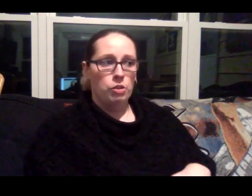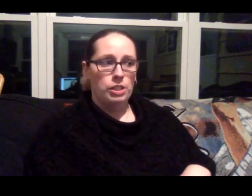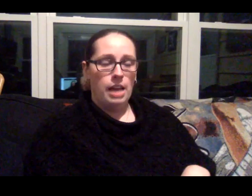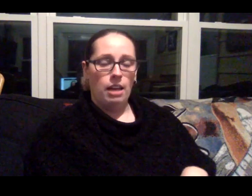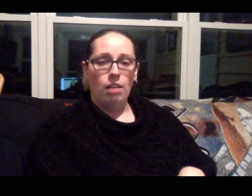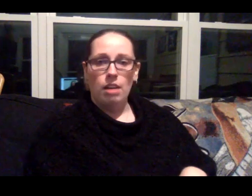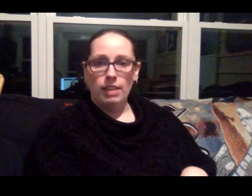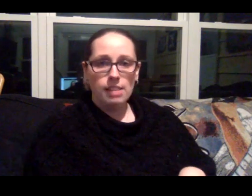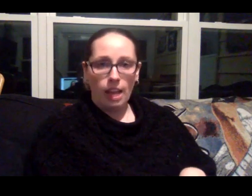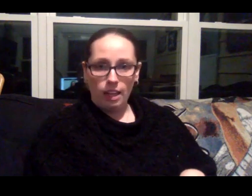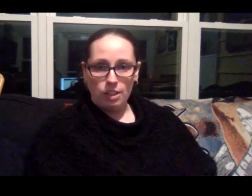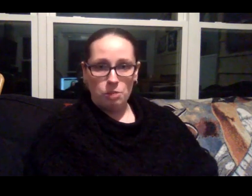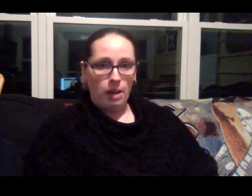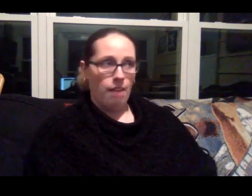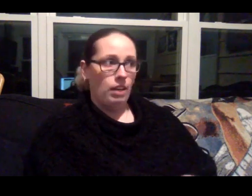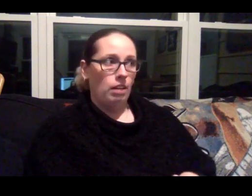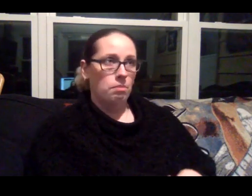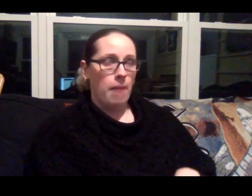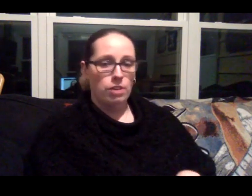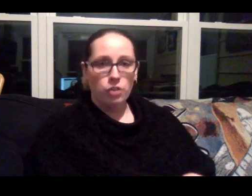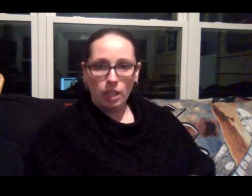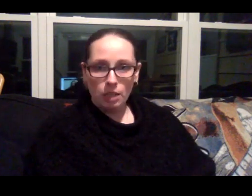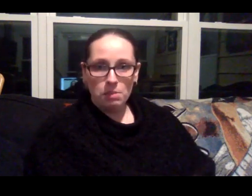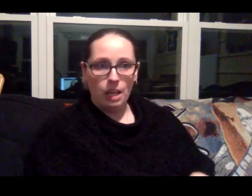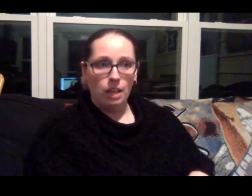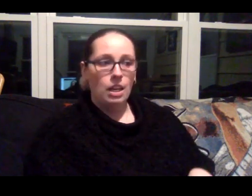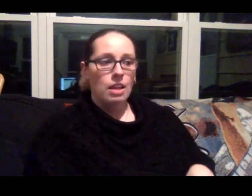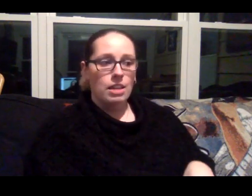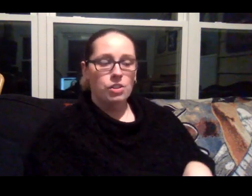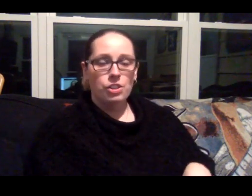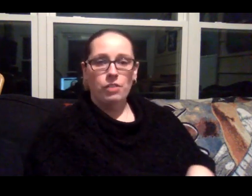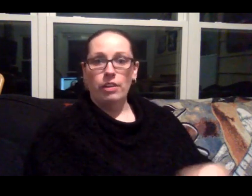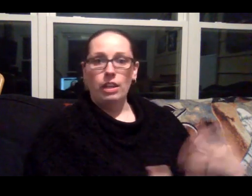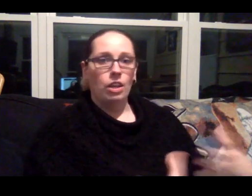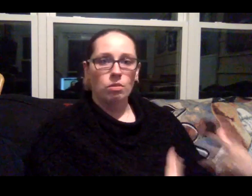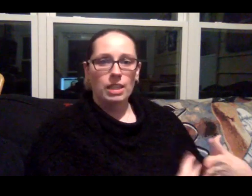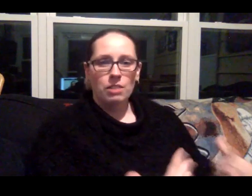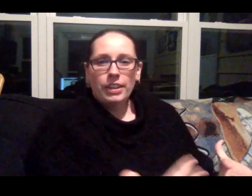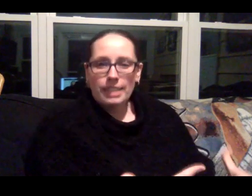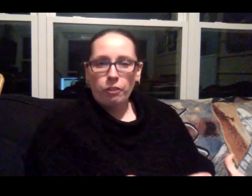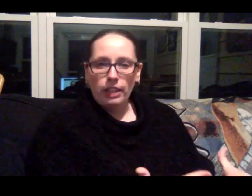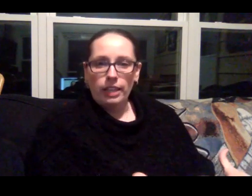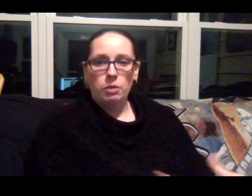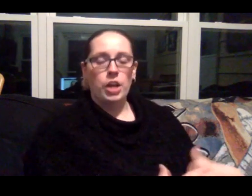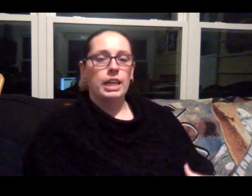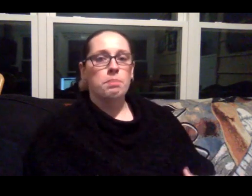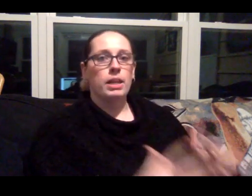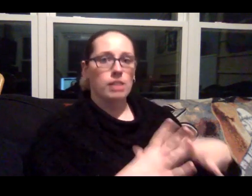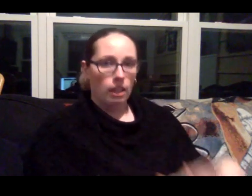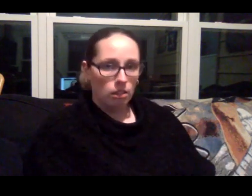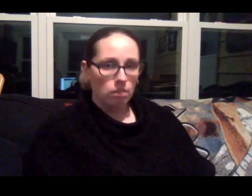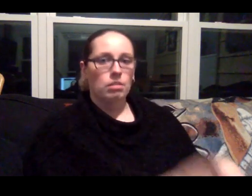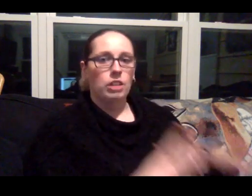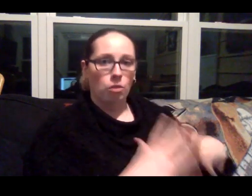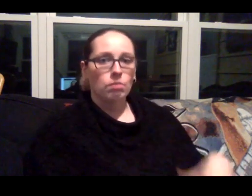you know, she's had a lot of anxiety. She's been having bad dreams and things are just very, you know, it's very different. Like we're trying to keep it